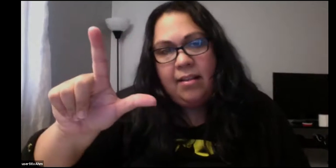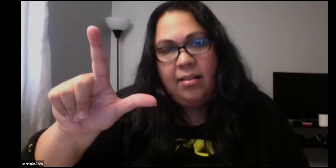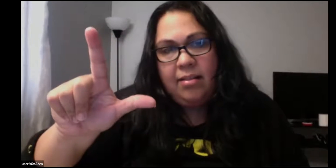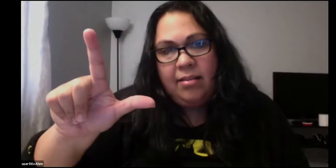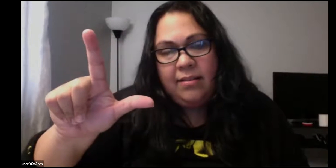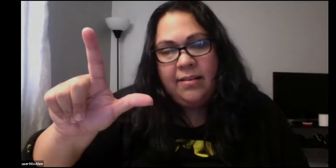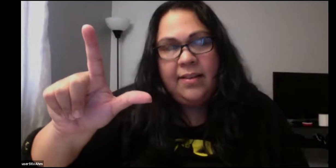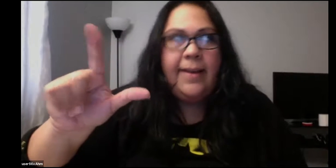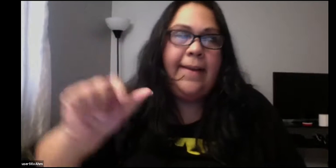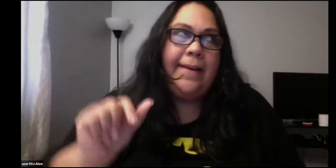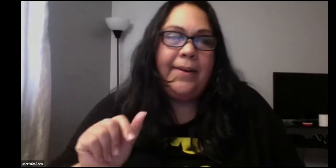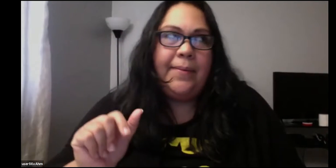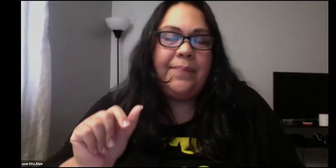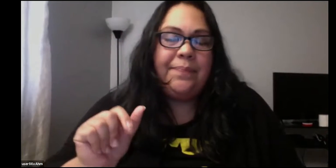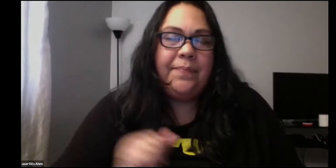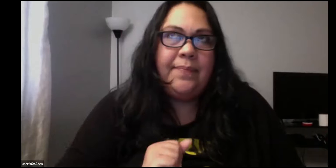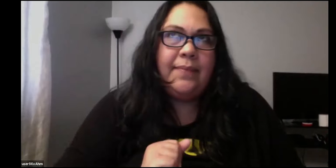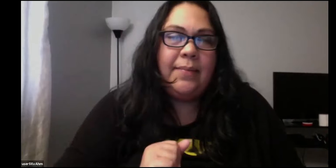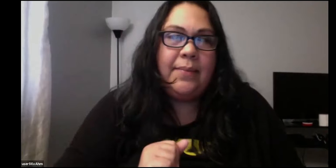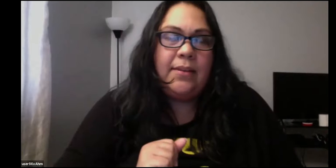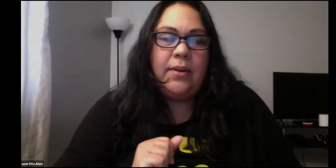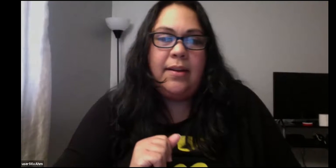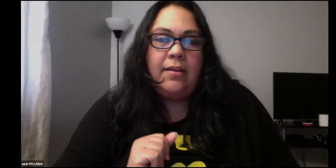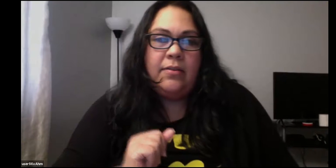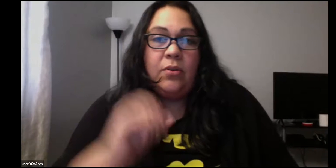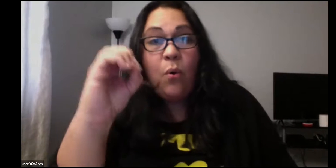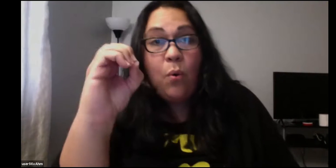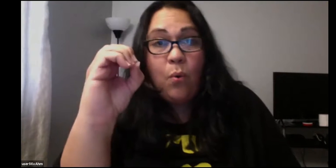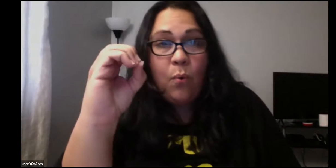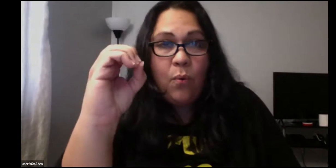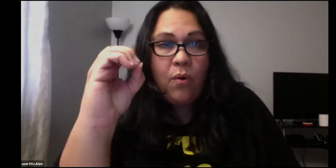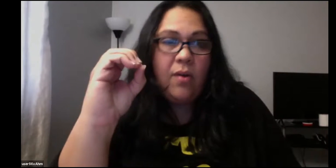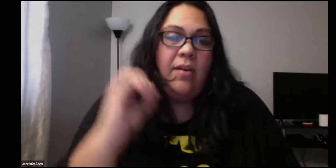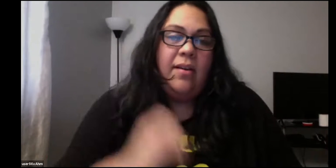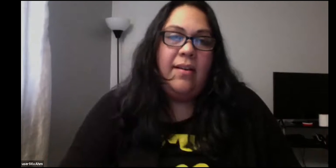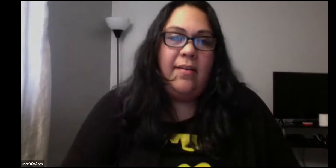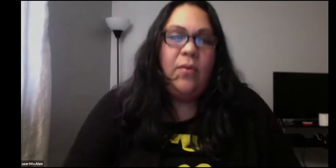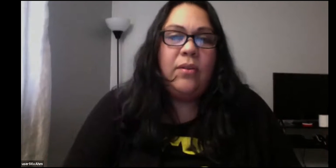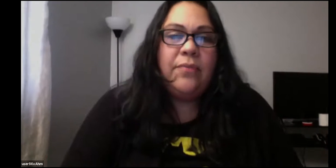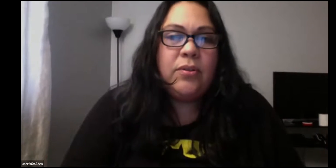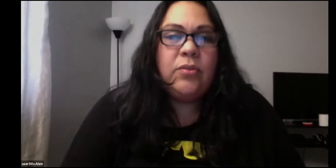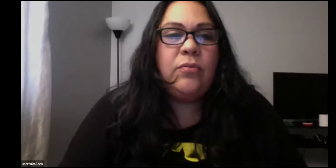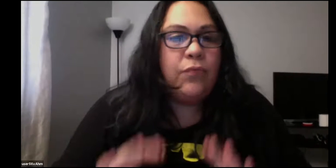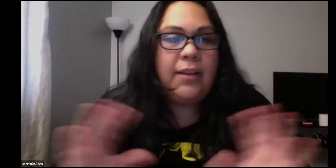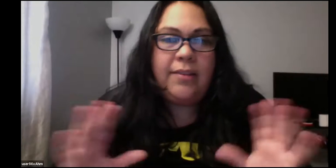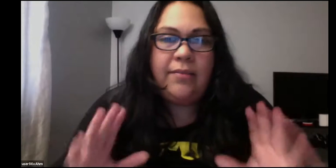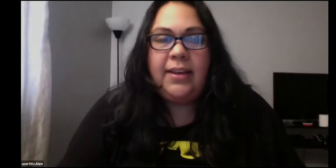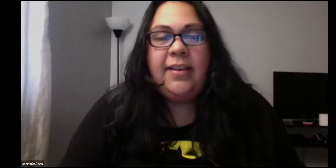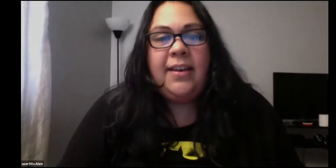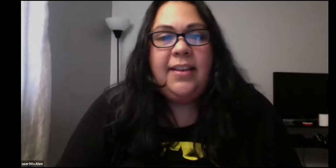L, let me see what else, the O, All of those look really, really like